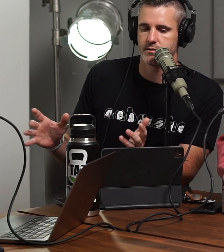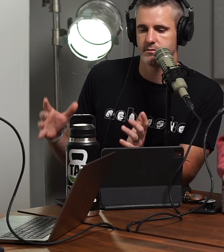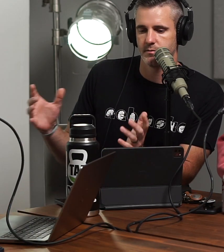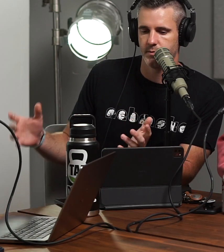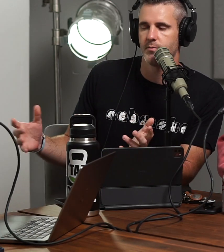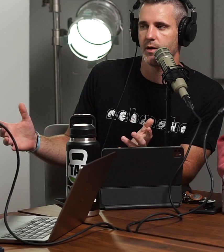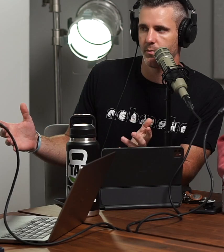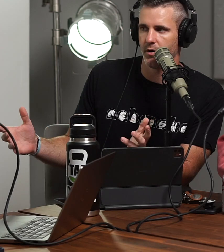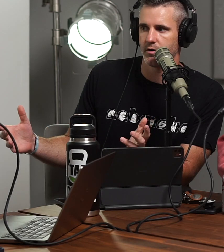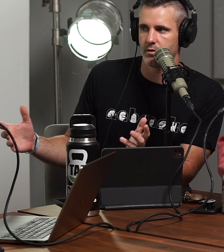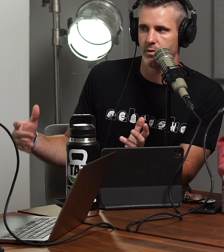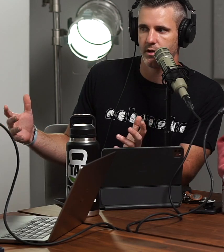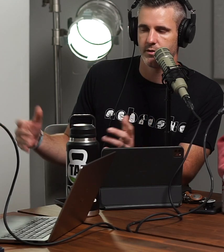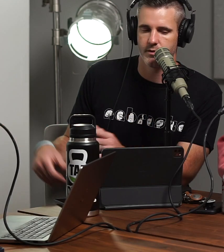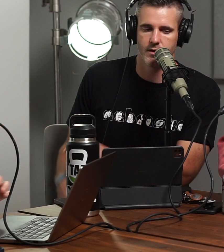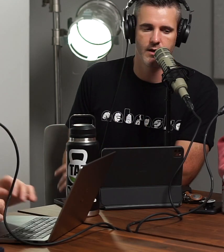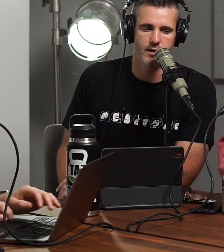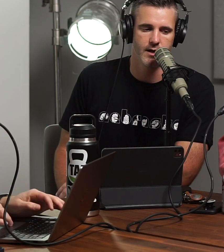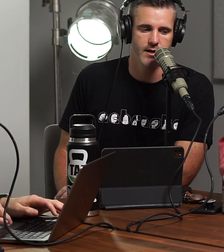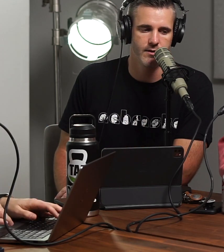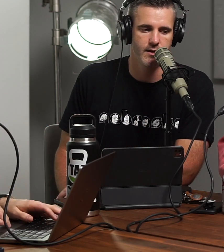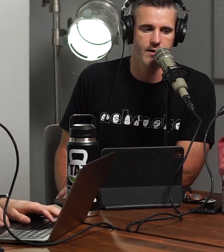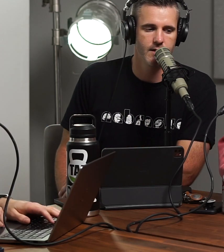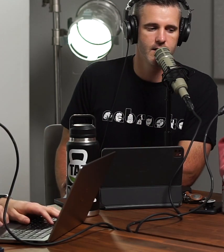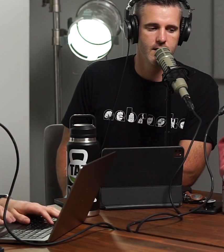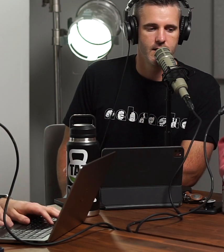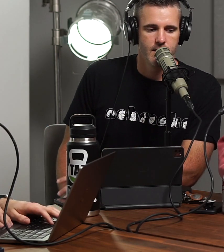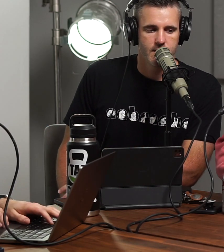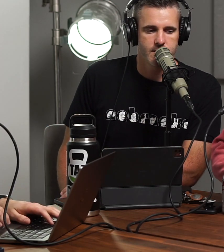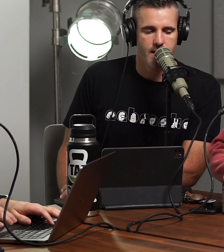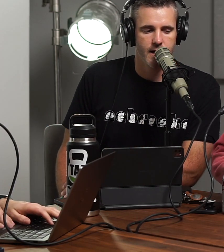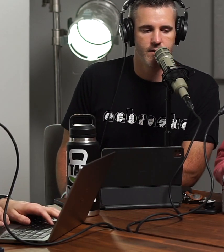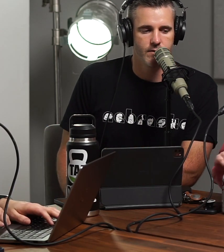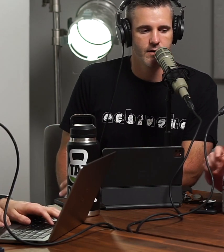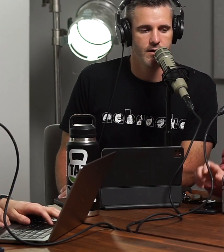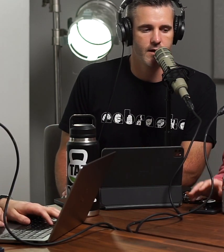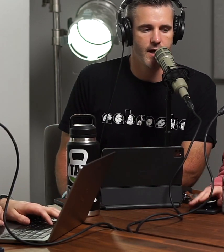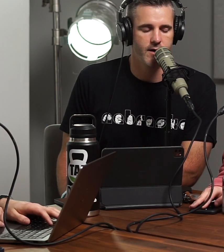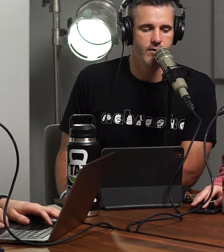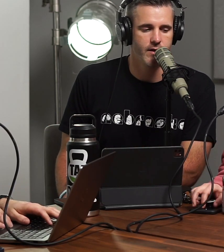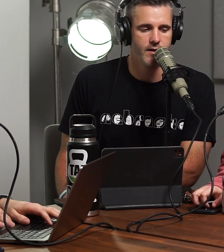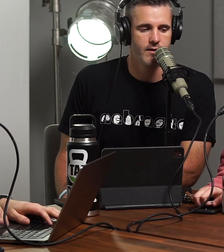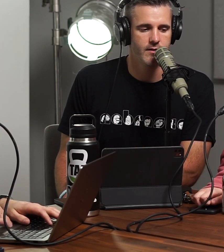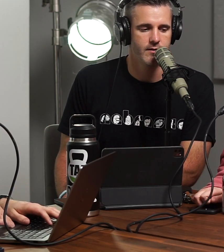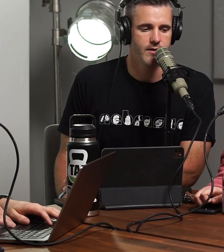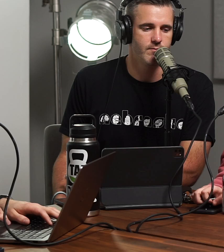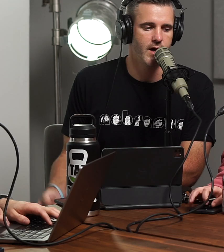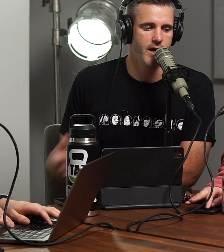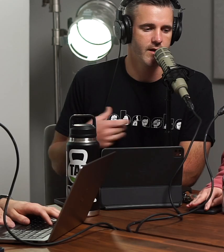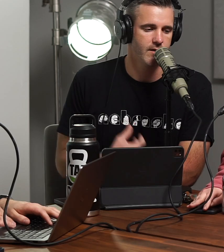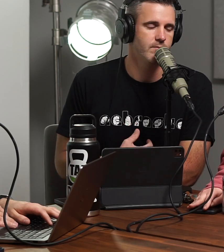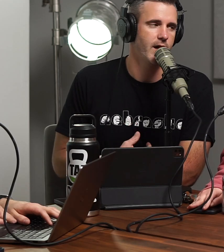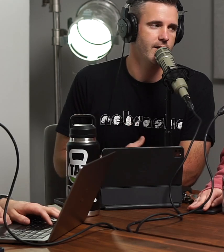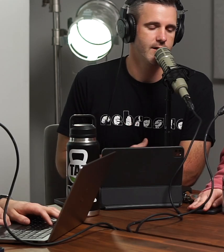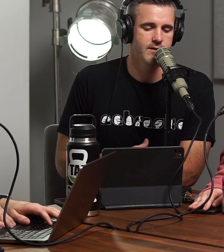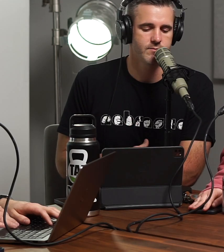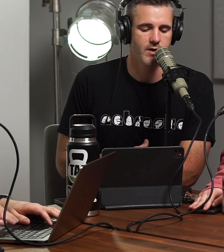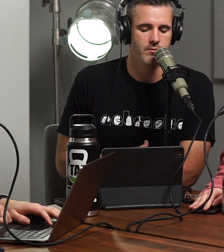people that we're partnered with uh kind of thing because i don't i don't know that in my my kids probably